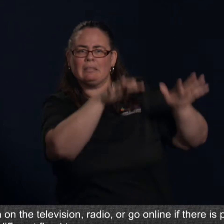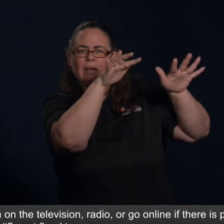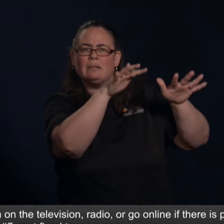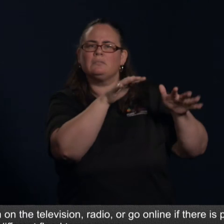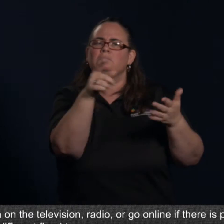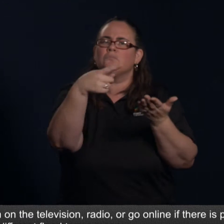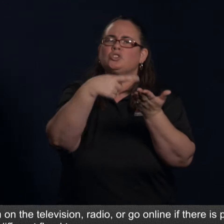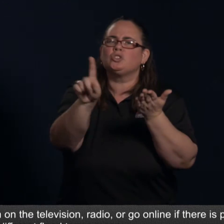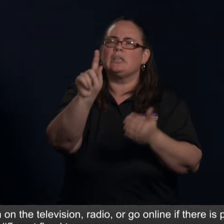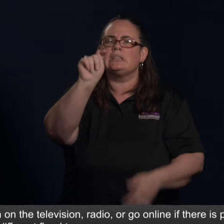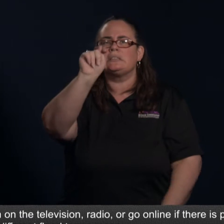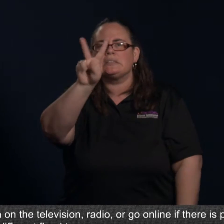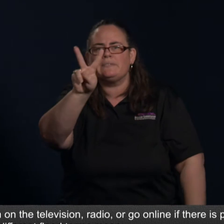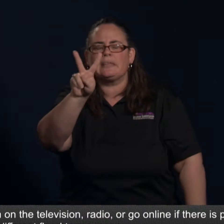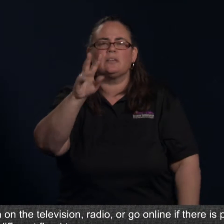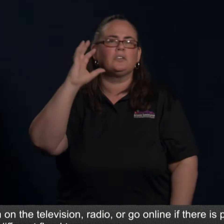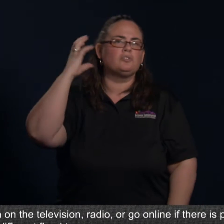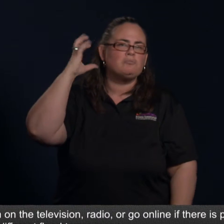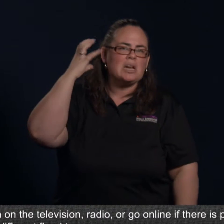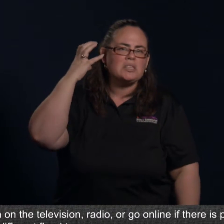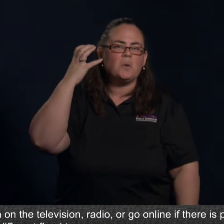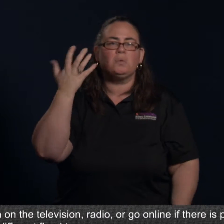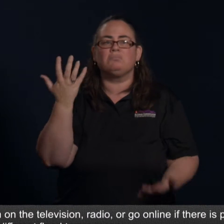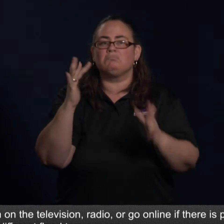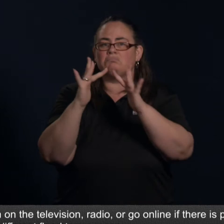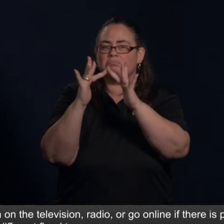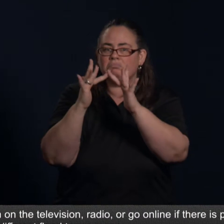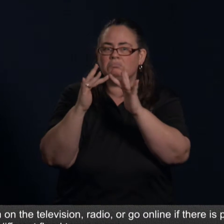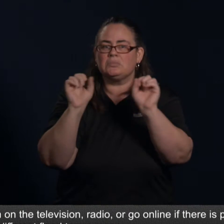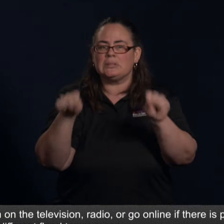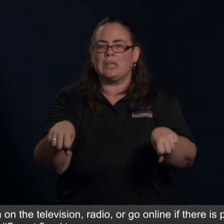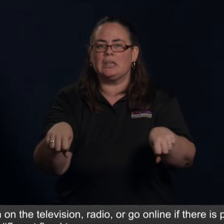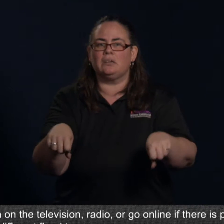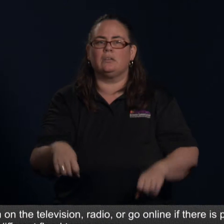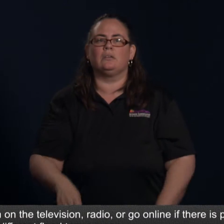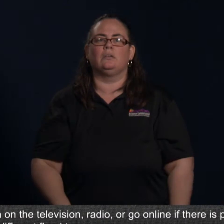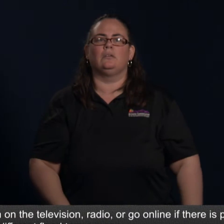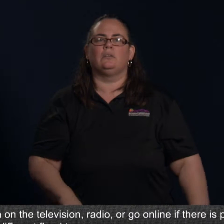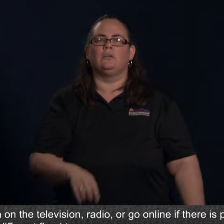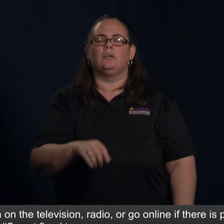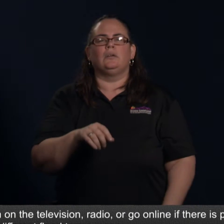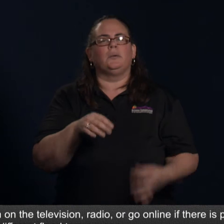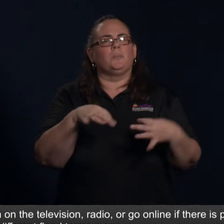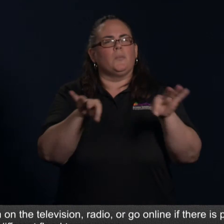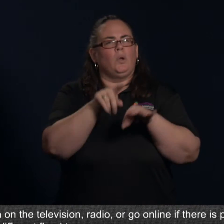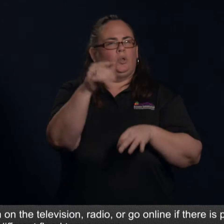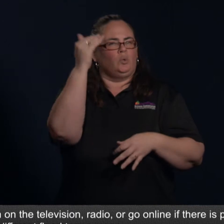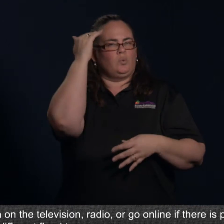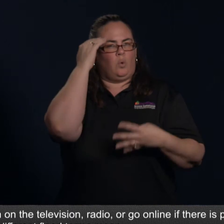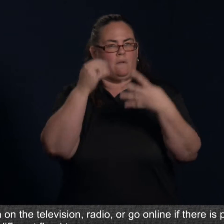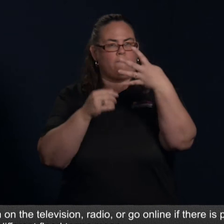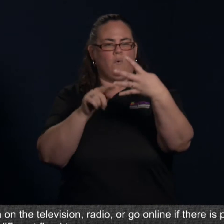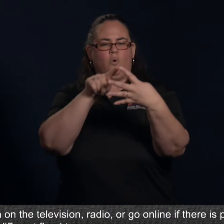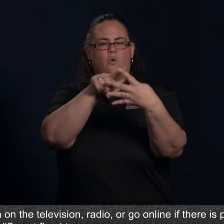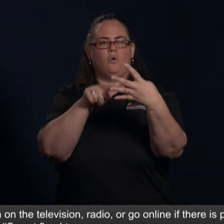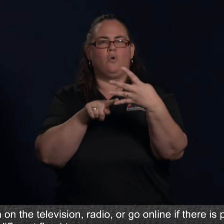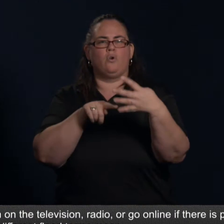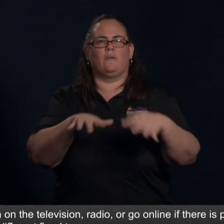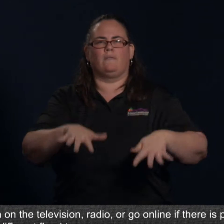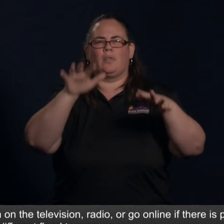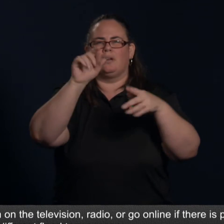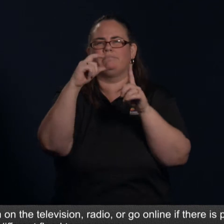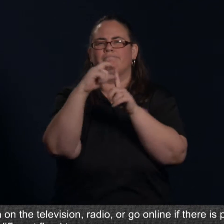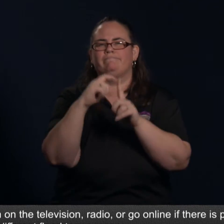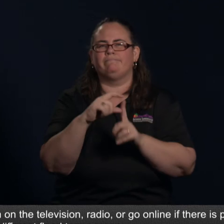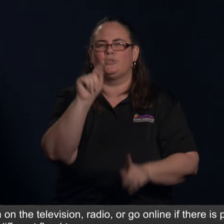Turn on the television, radio, or go online if there's a potential for flooding. Know